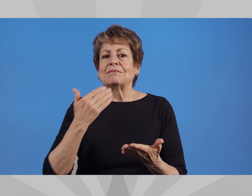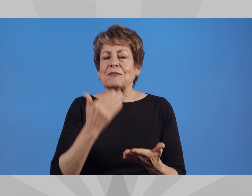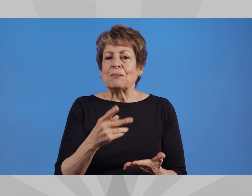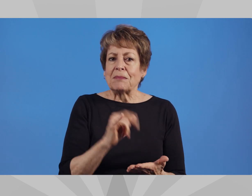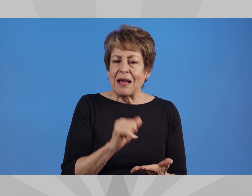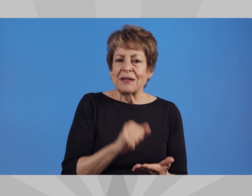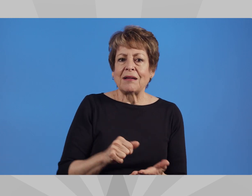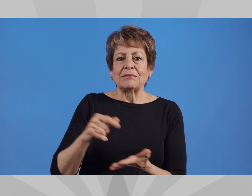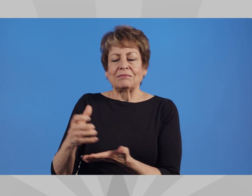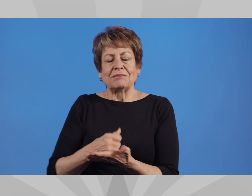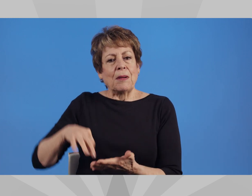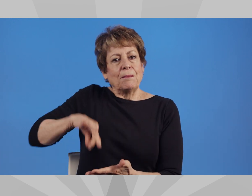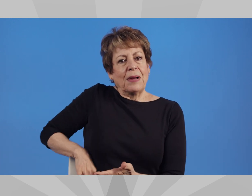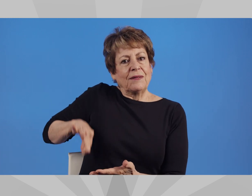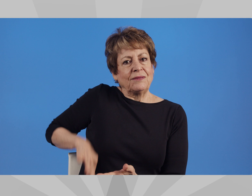benefits.